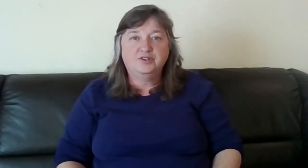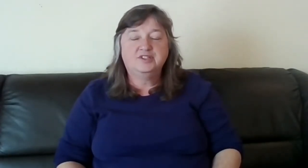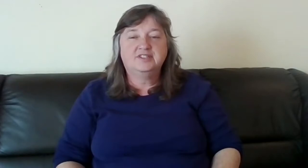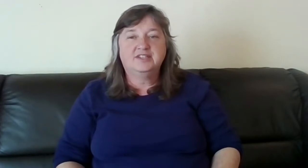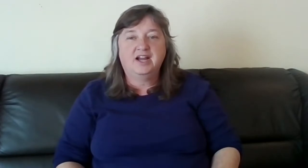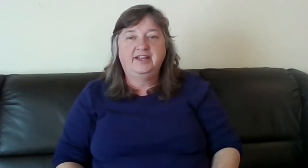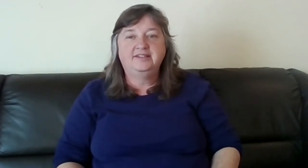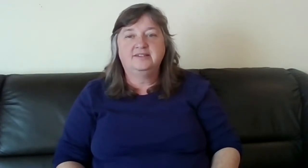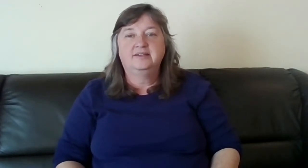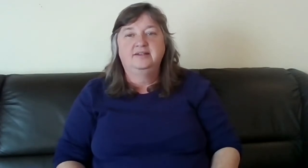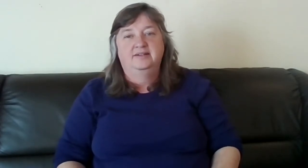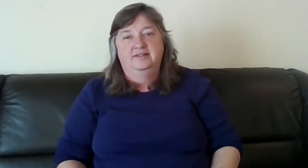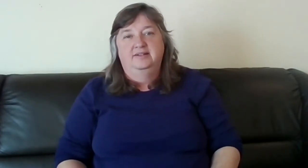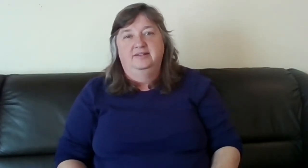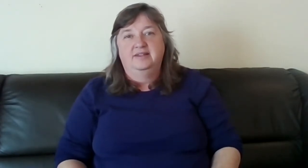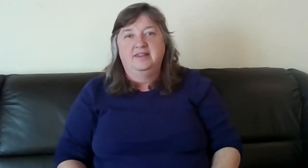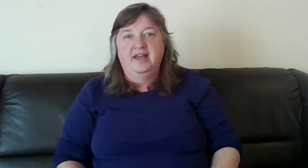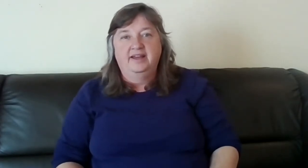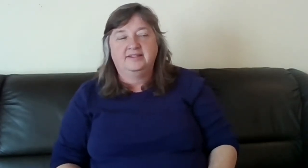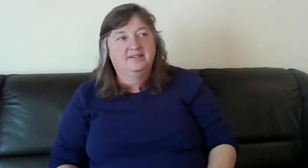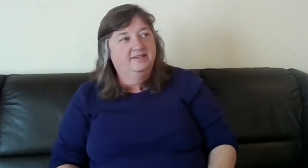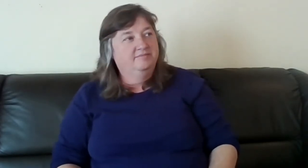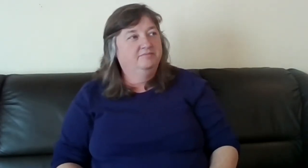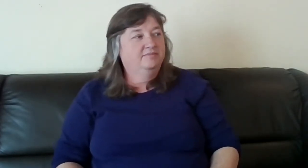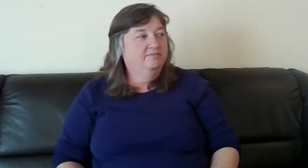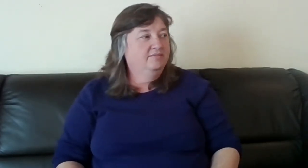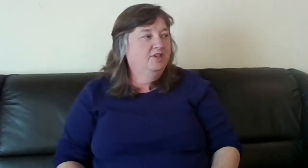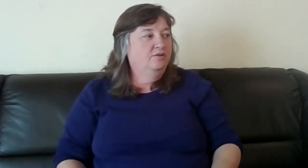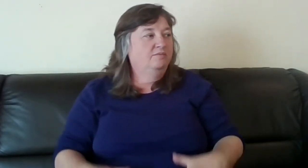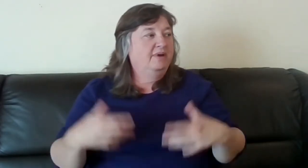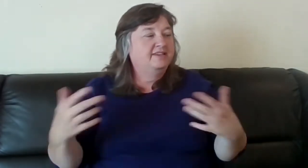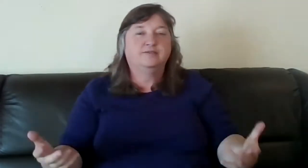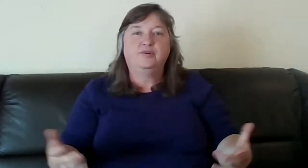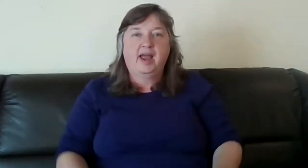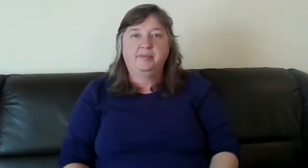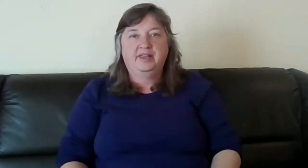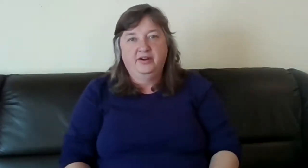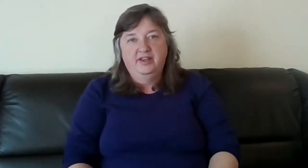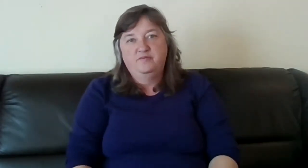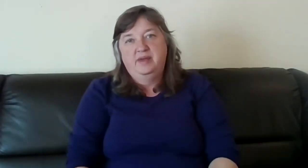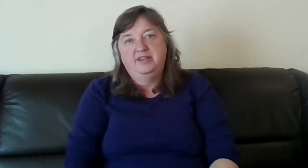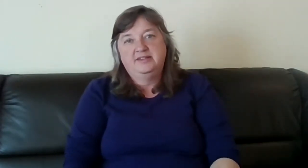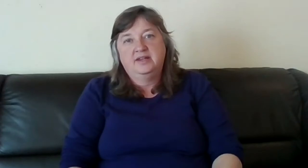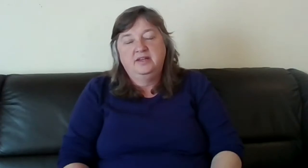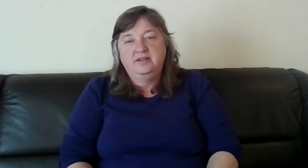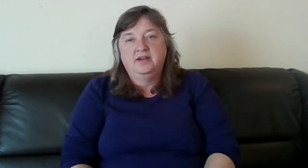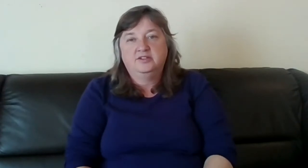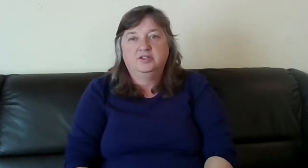first signs that, you know, basic vocabulary of babies and young